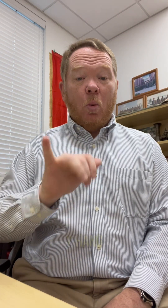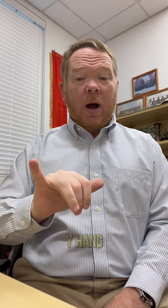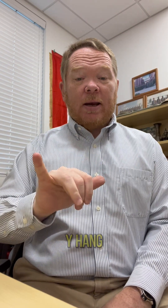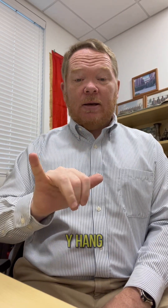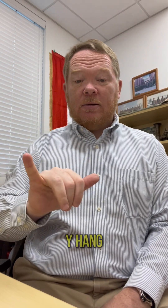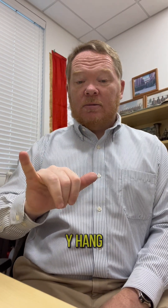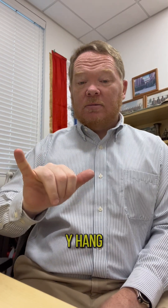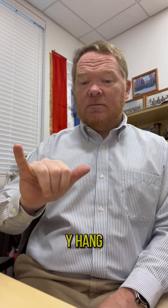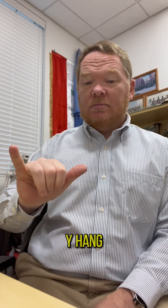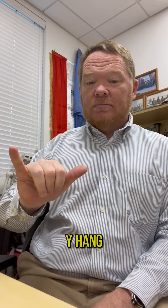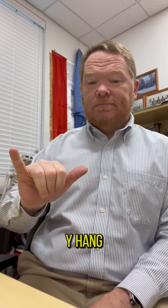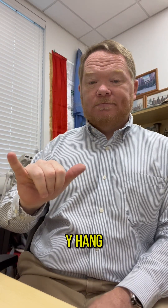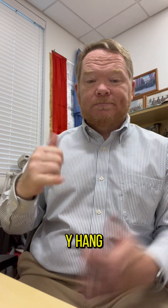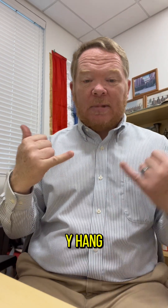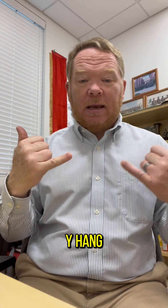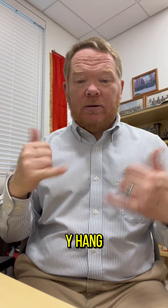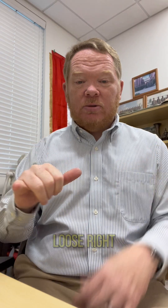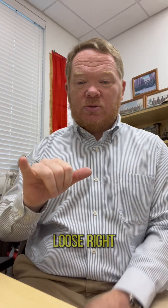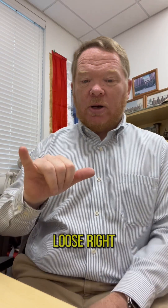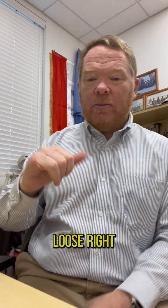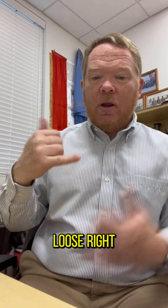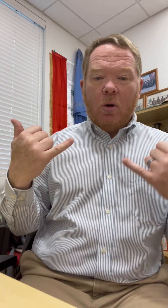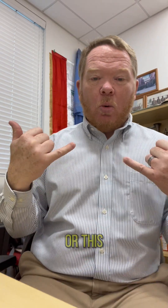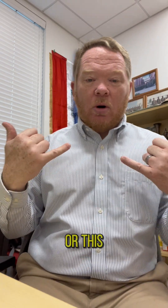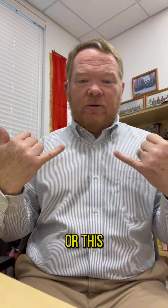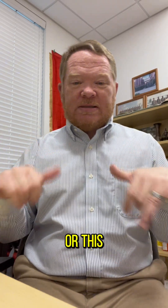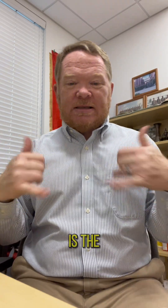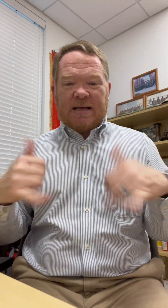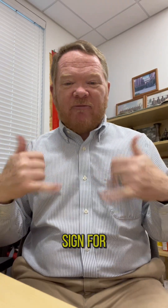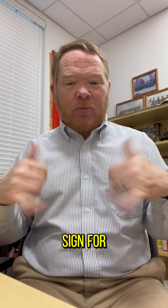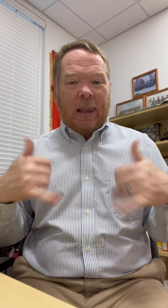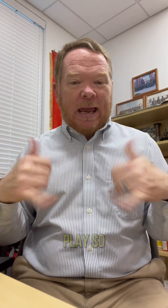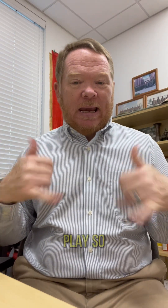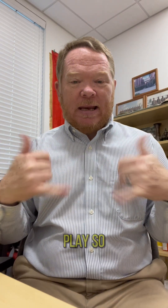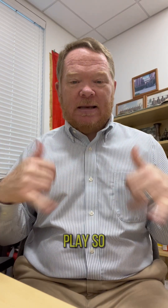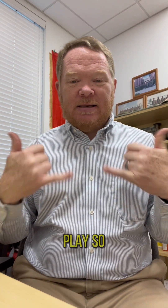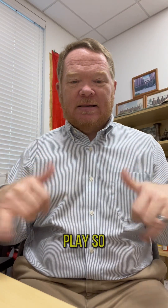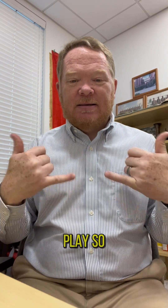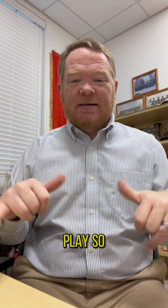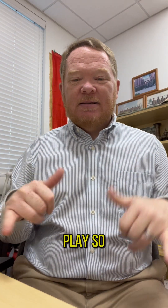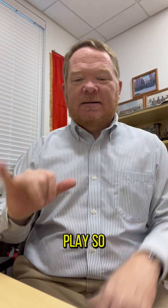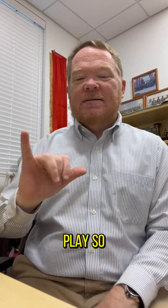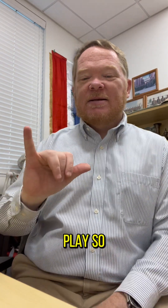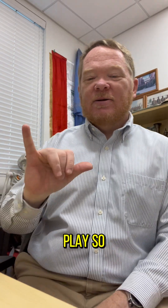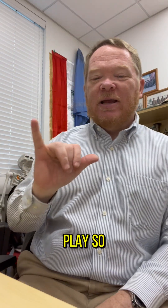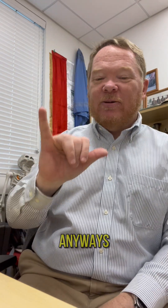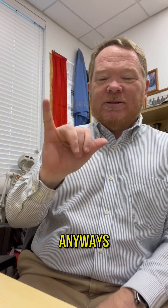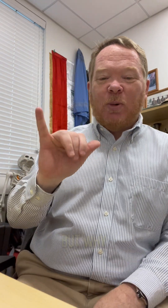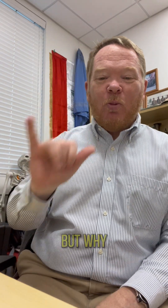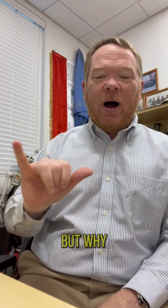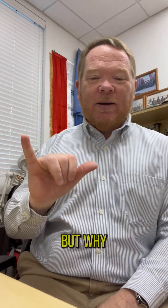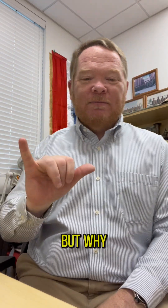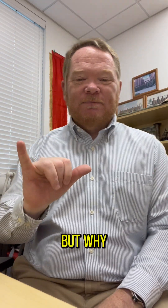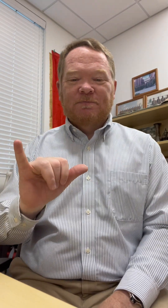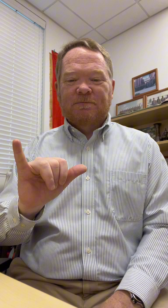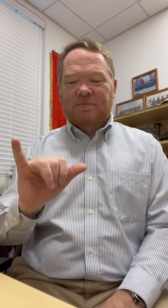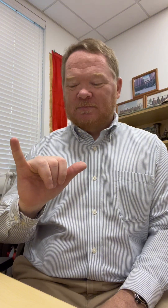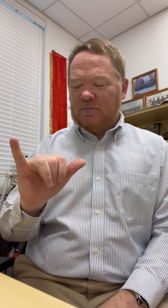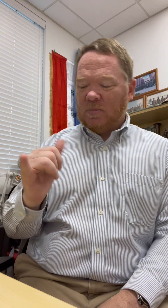Y, hang loose, right? Or this is the sign for play. So anyways, but Y. It's